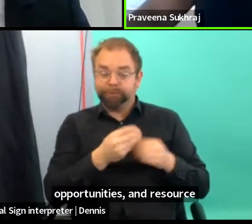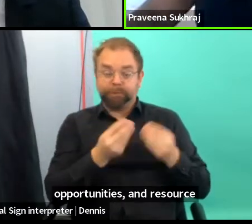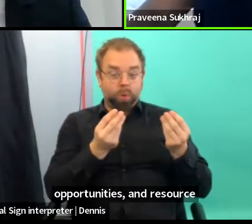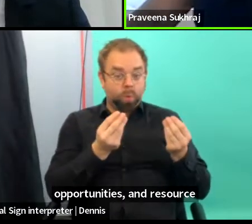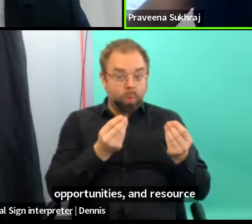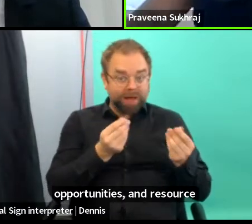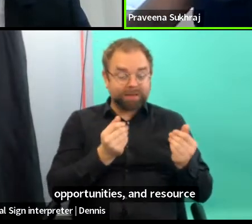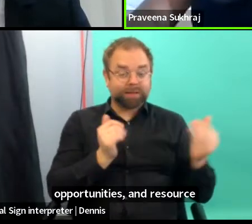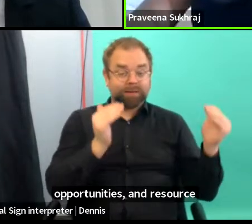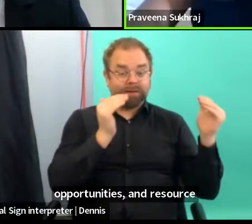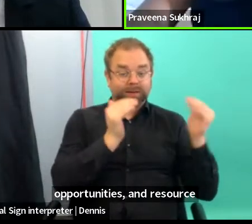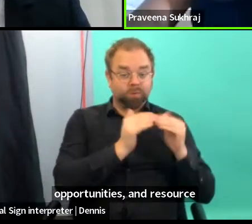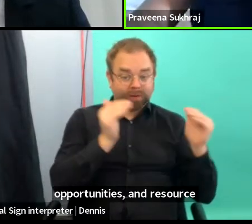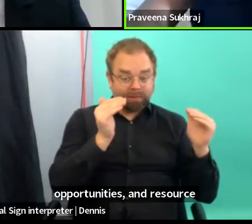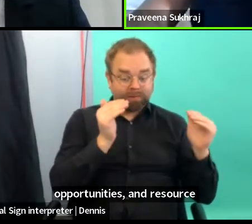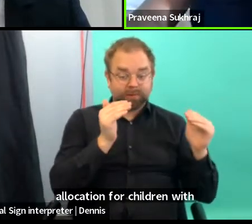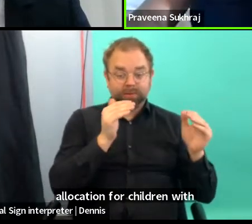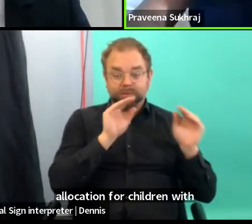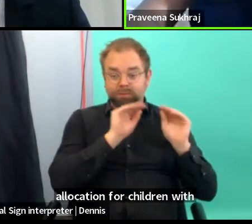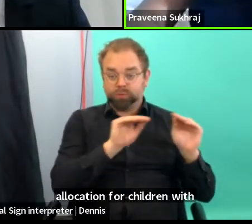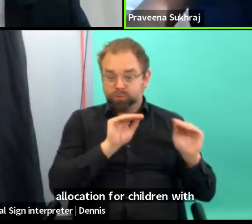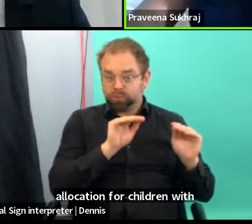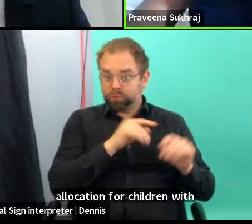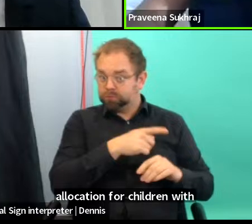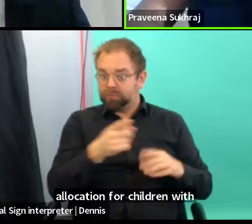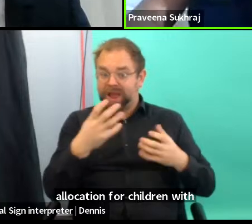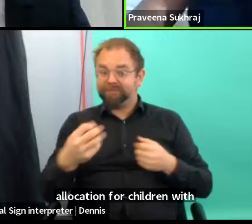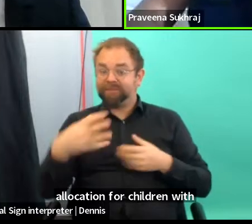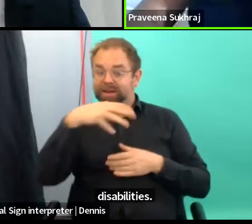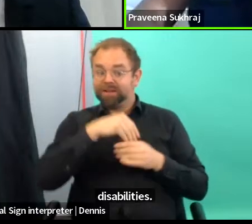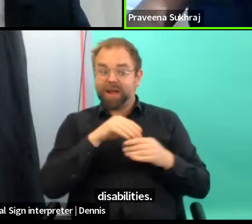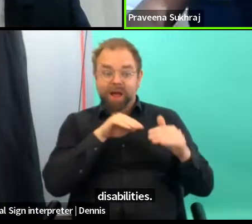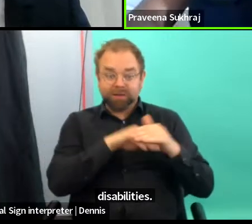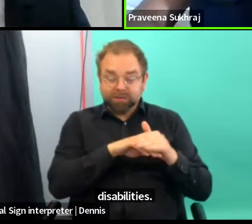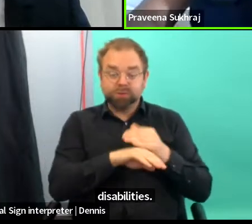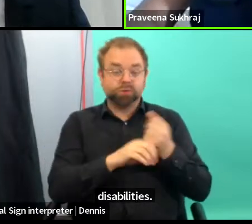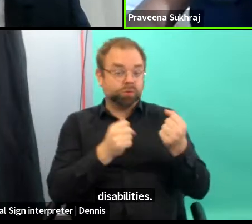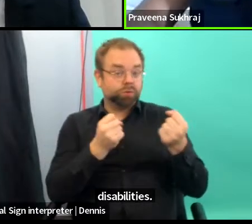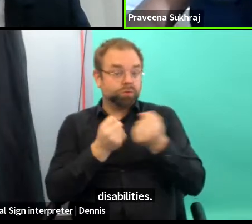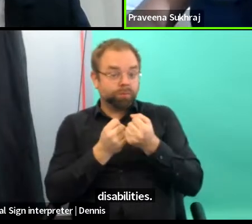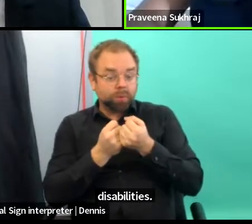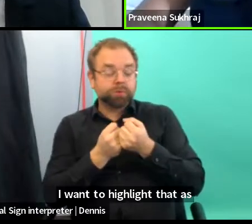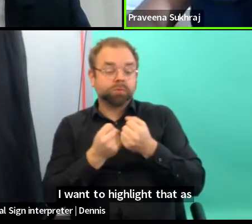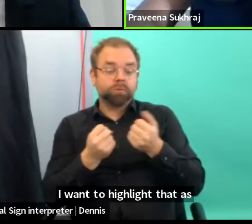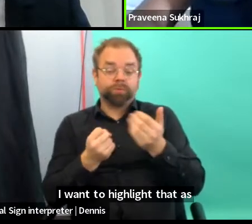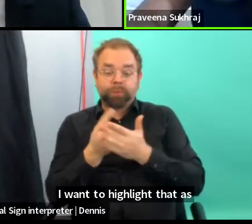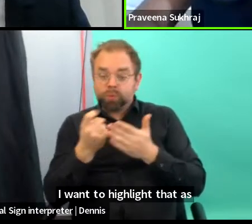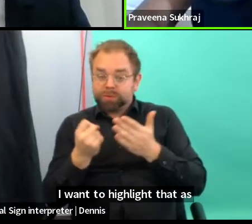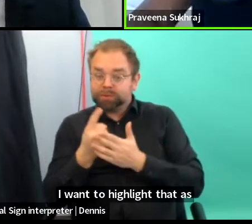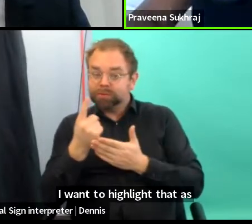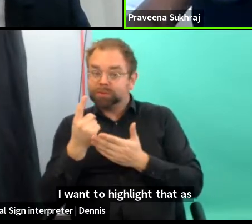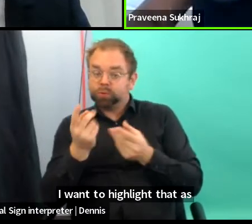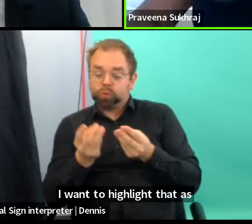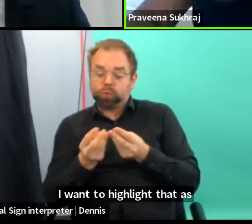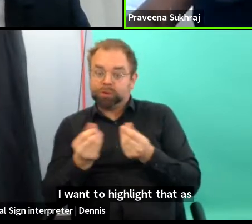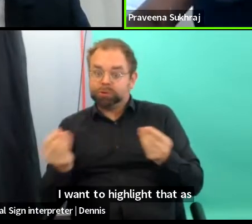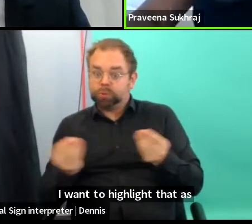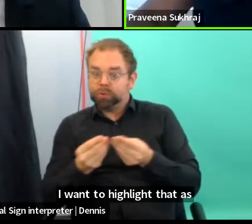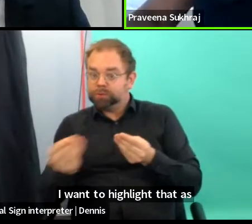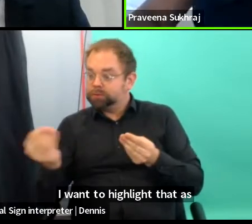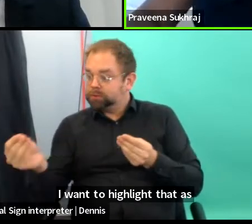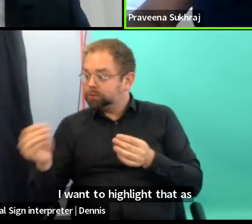disabilities. I want to highlight, as being one of the members of the Inclusive Education Task